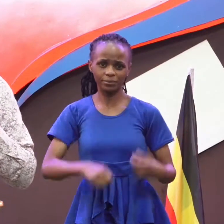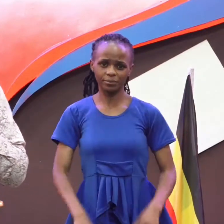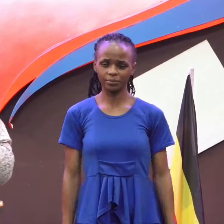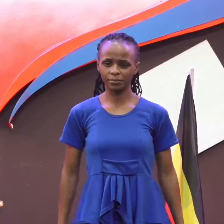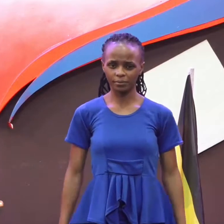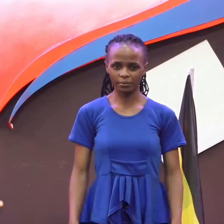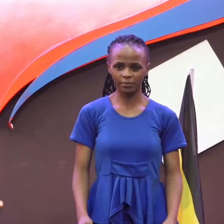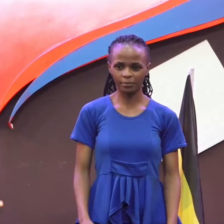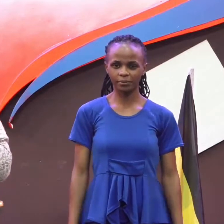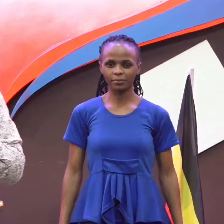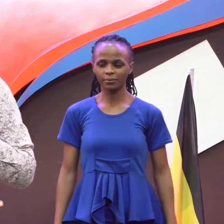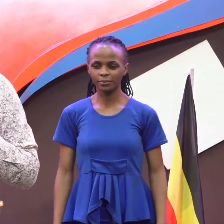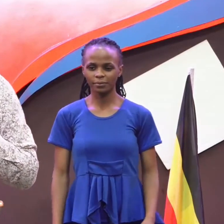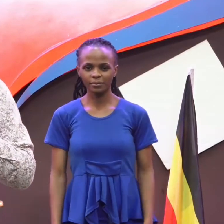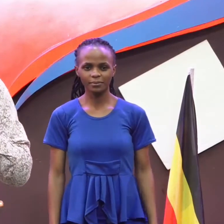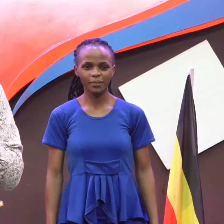is.